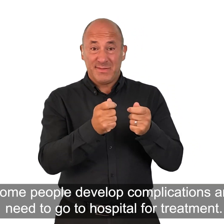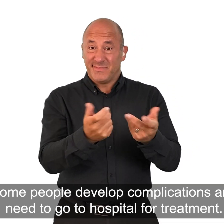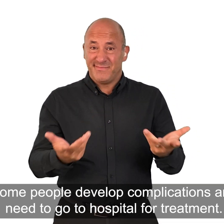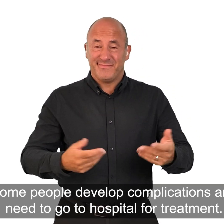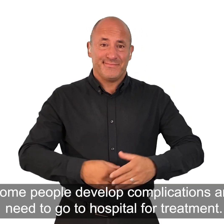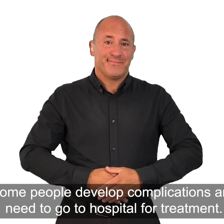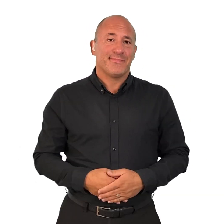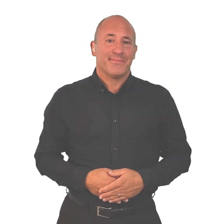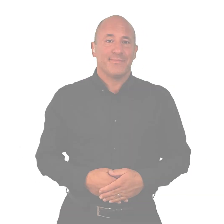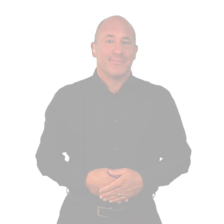treatment.